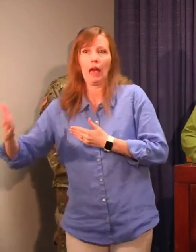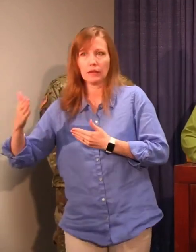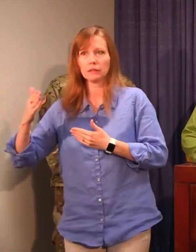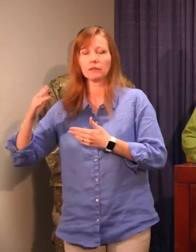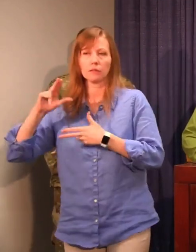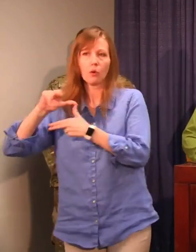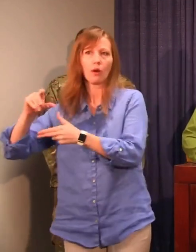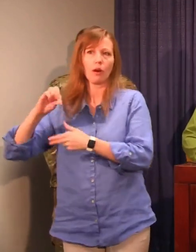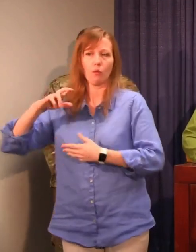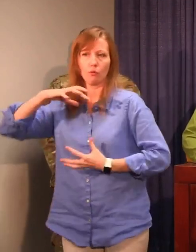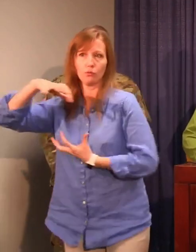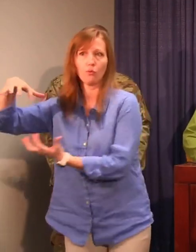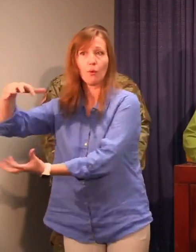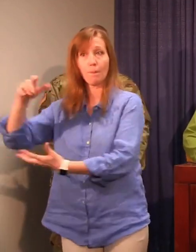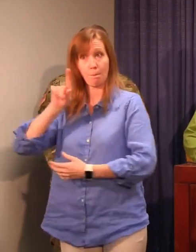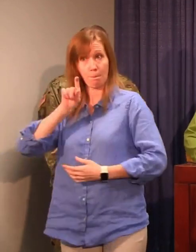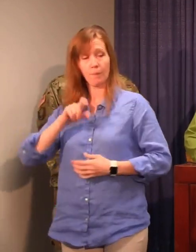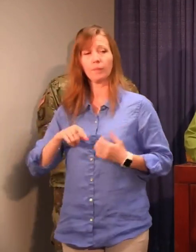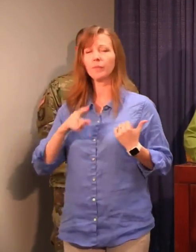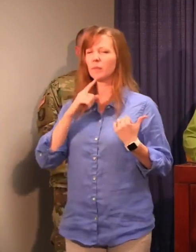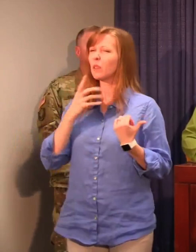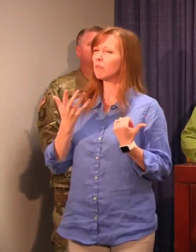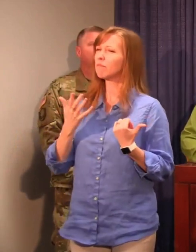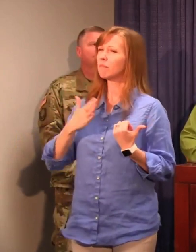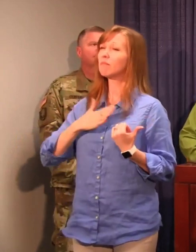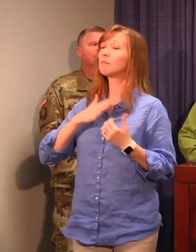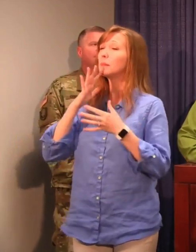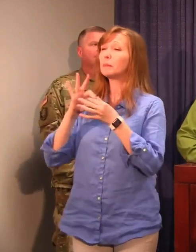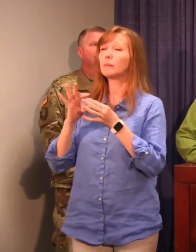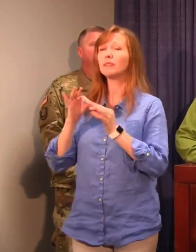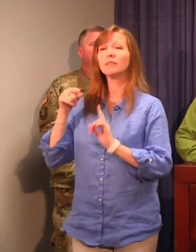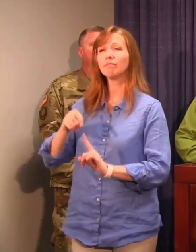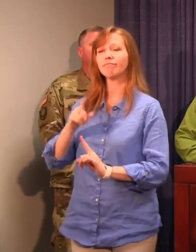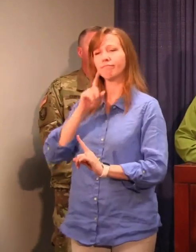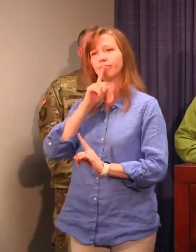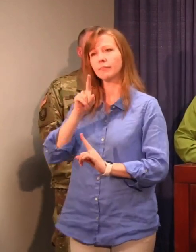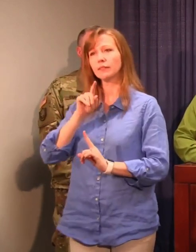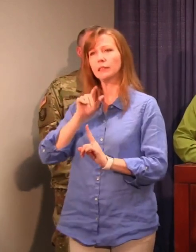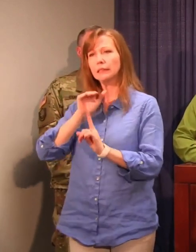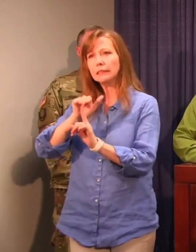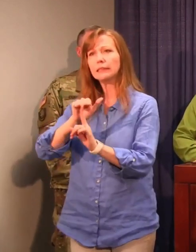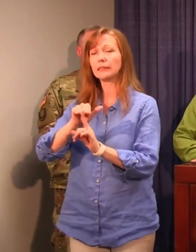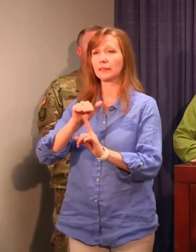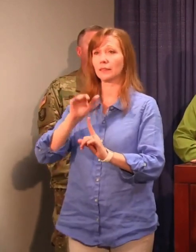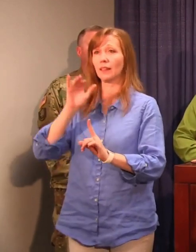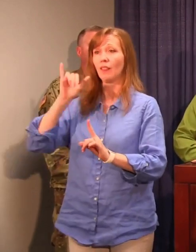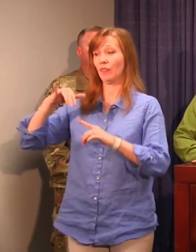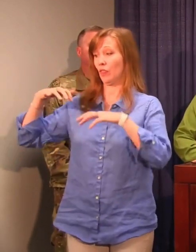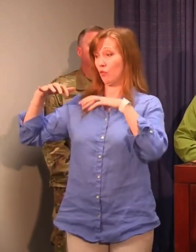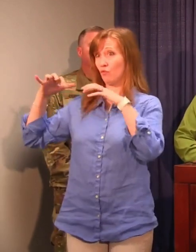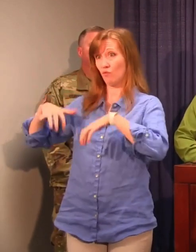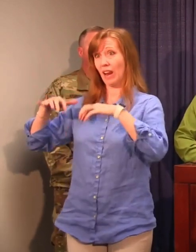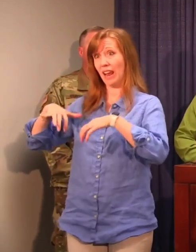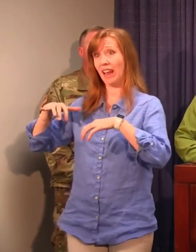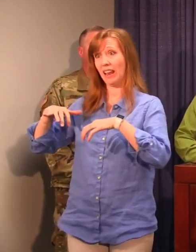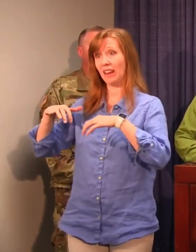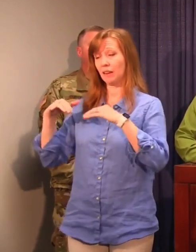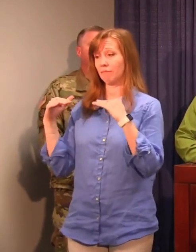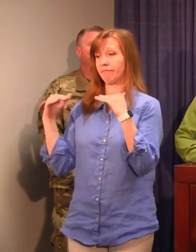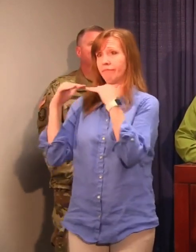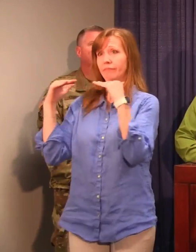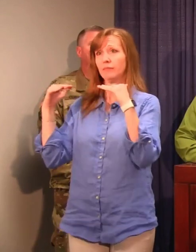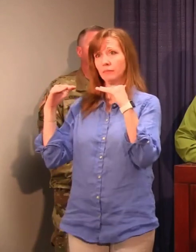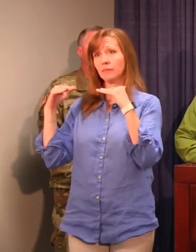that the forecast for rain associated with Tropical Storm Cindy was in about the same amounts as was